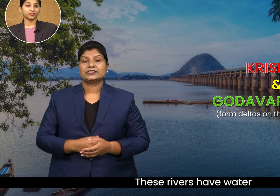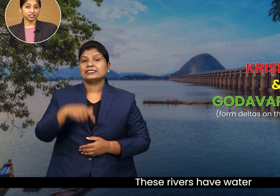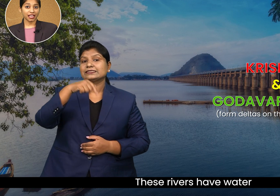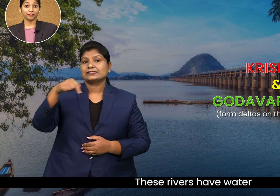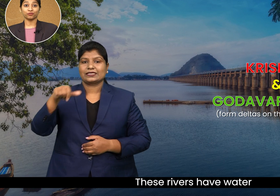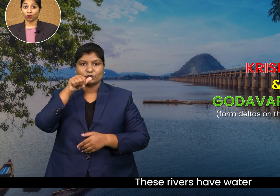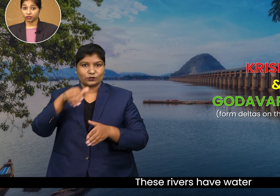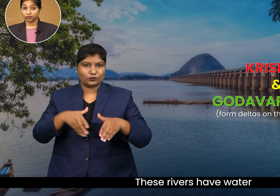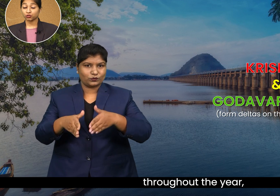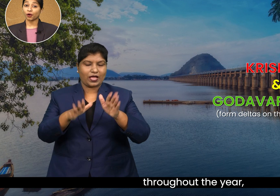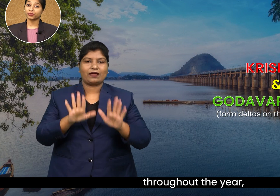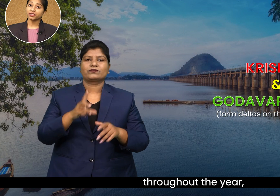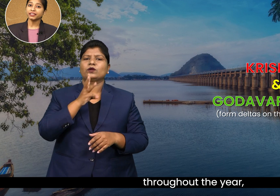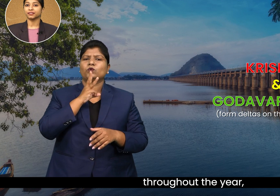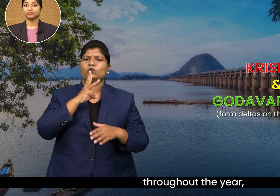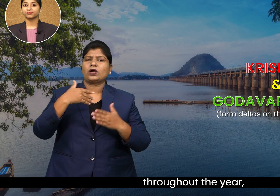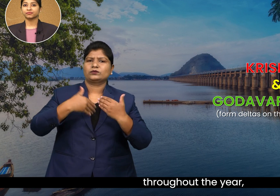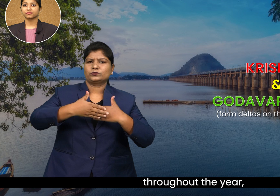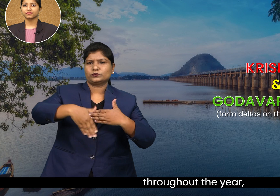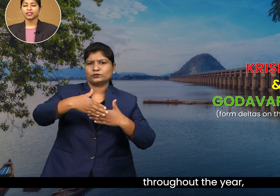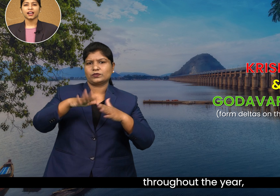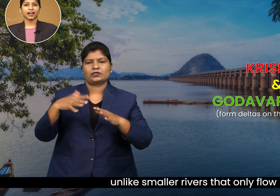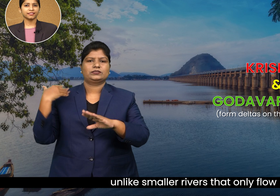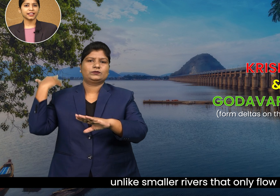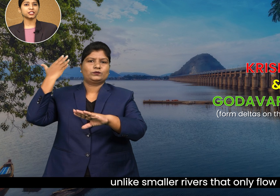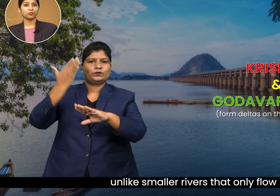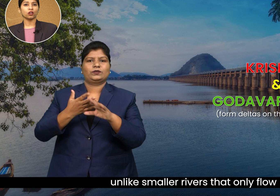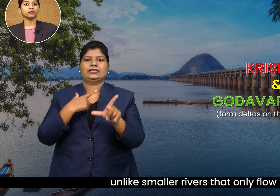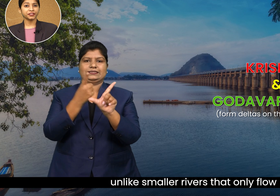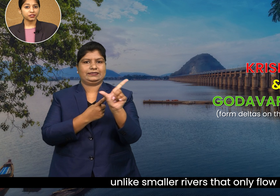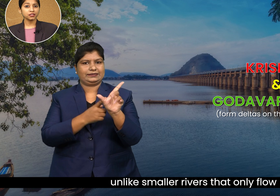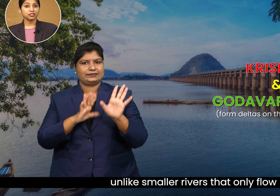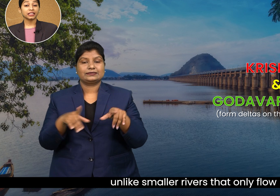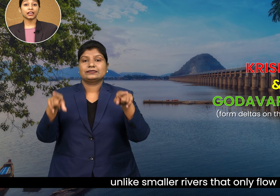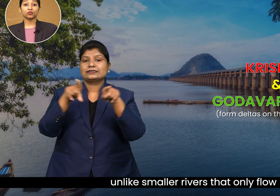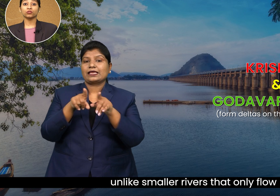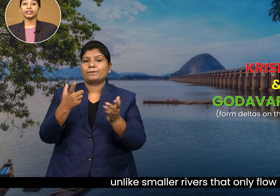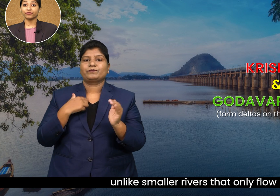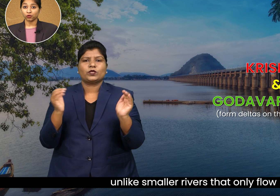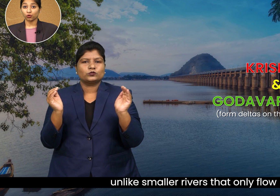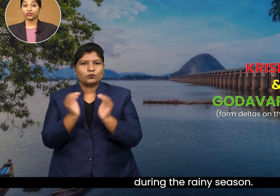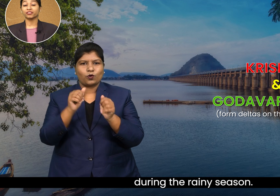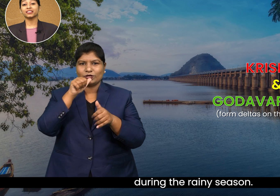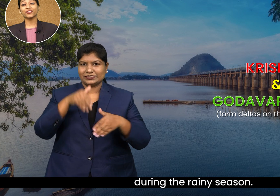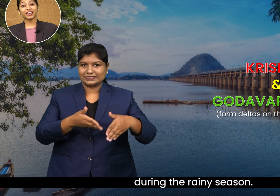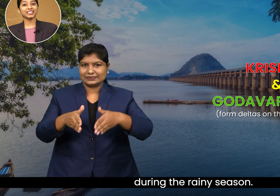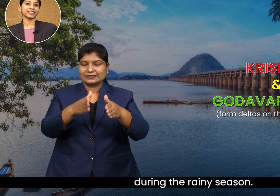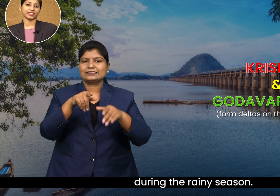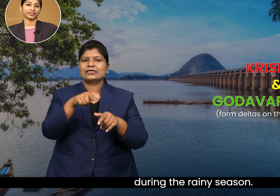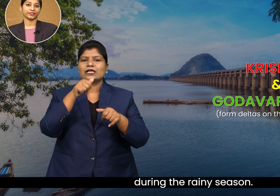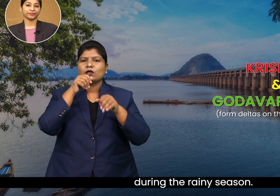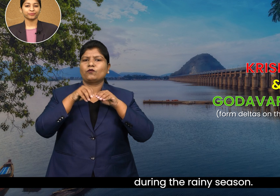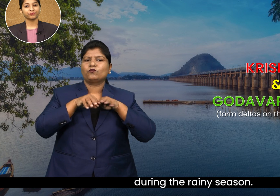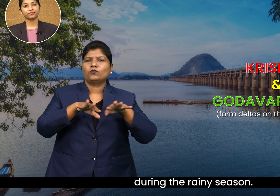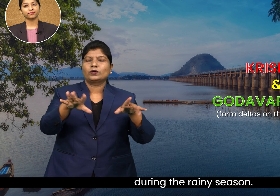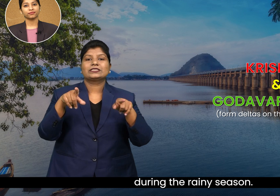These rivers have water throughout the year, unlike smaller rivers that only flow during the rainy